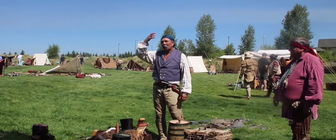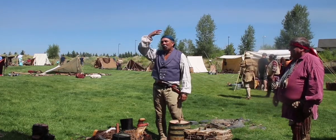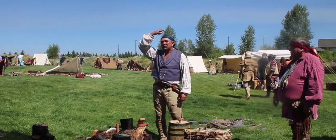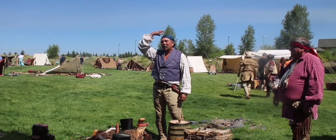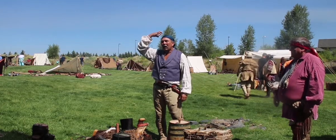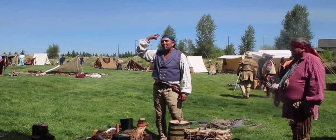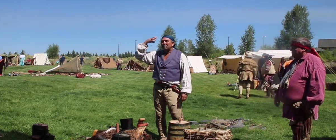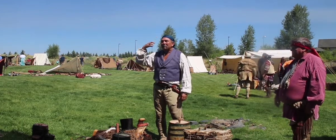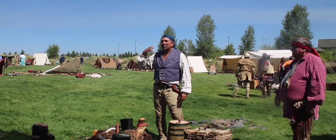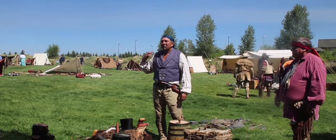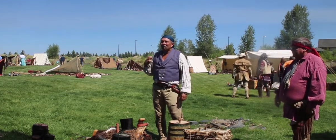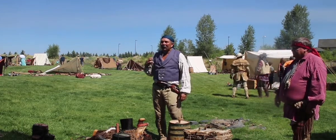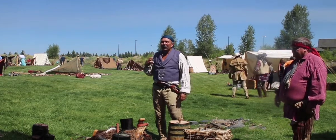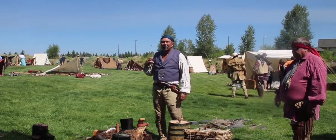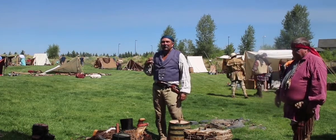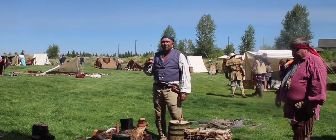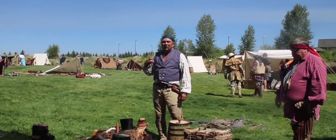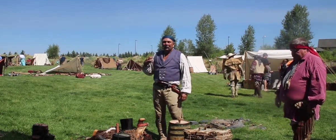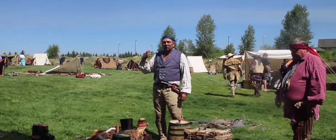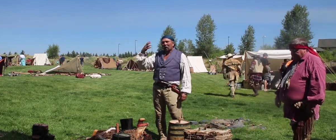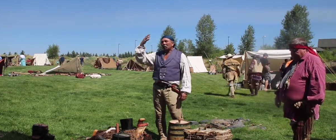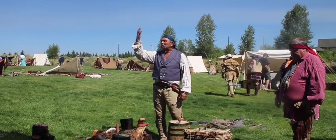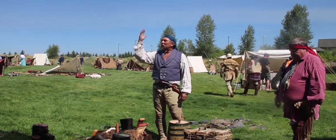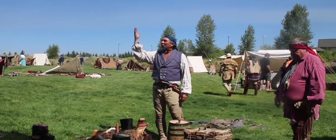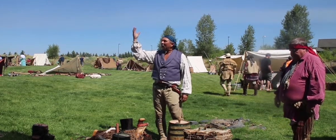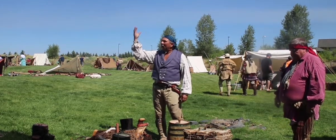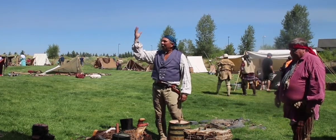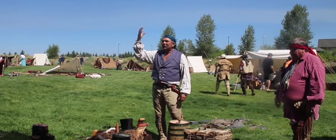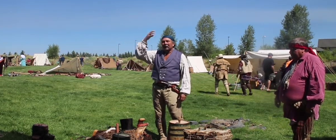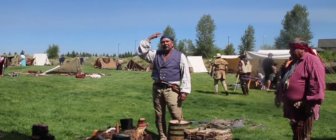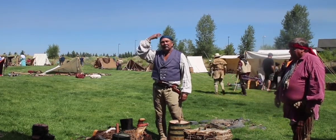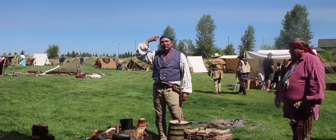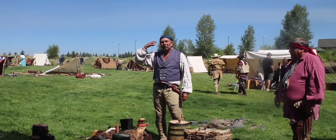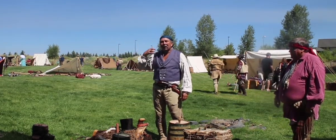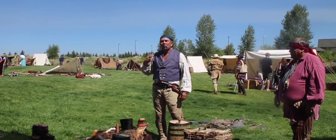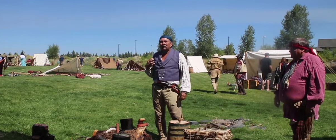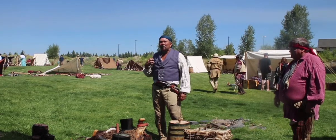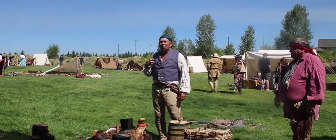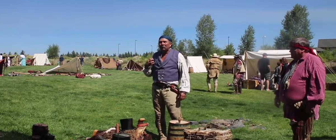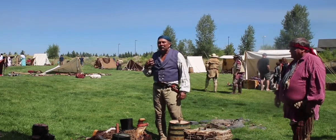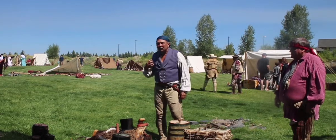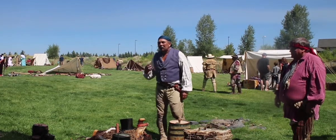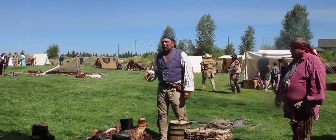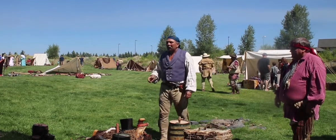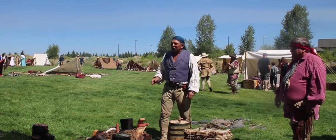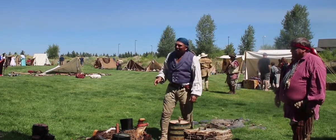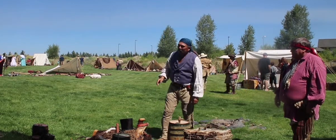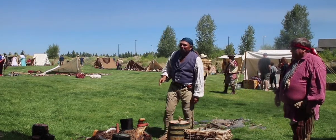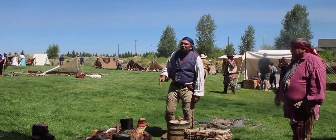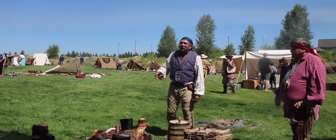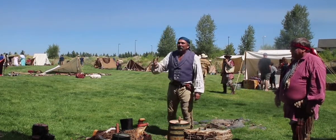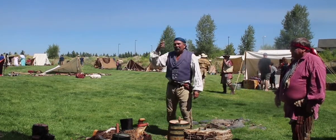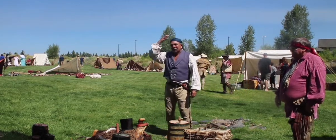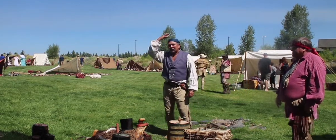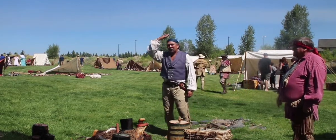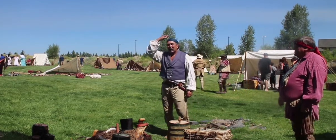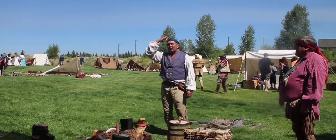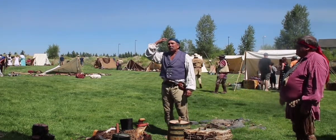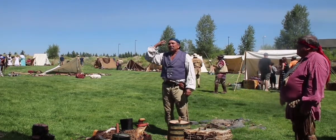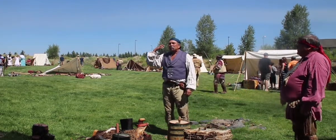one time, okay? And it's always with the right hand again, so that would be a woman. If I showed this sign, which is